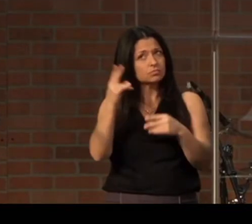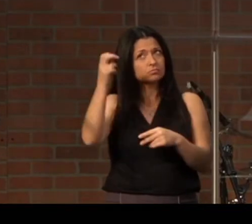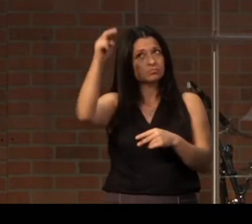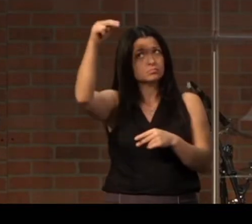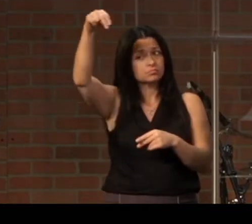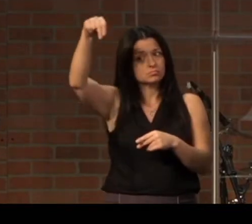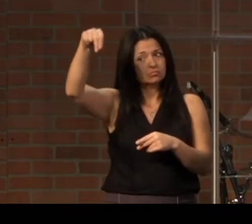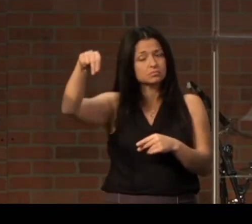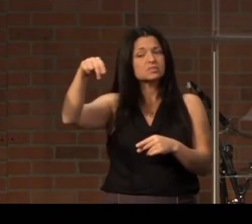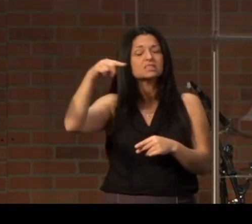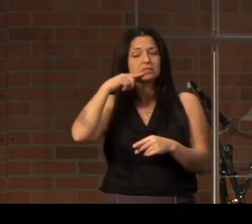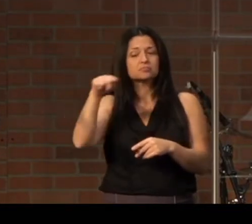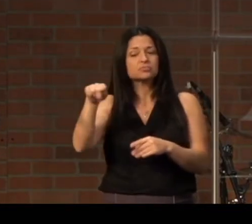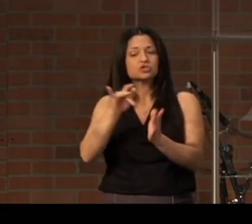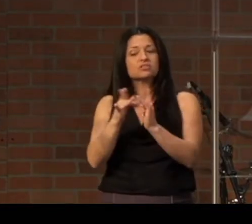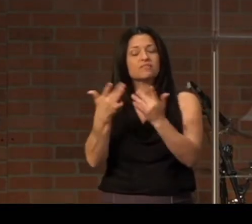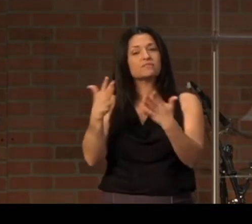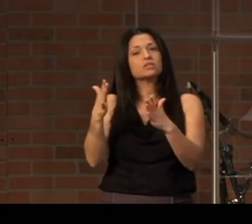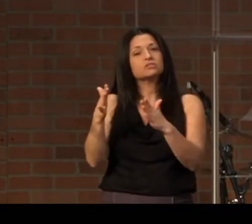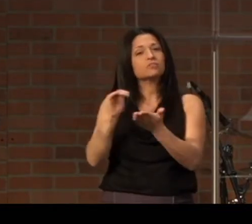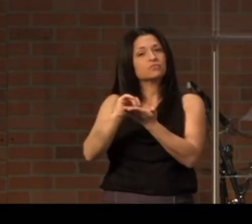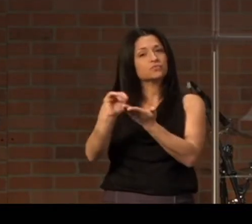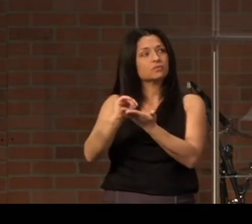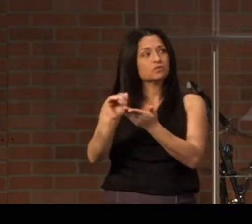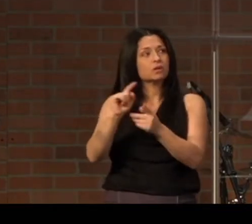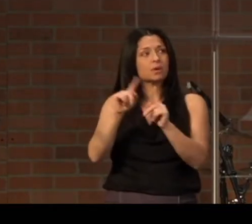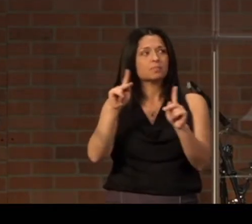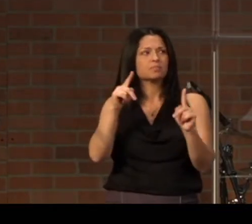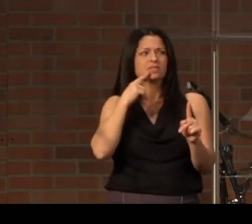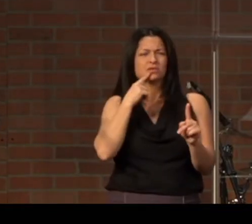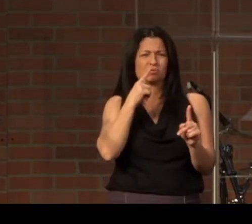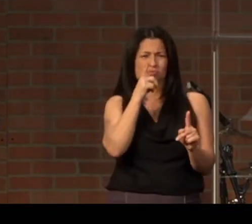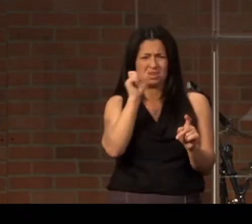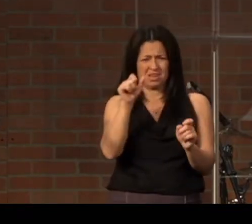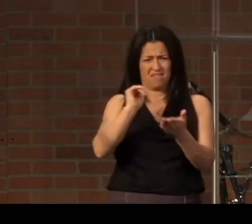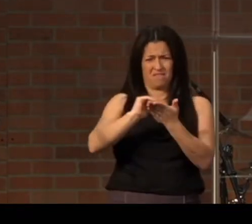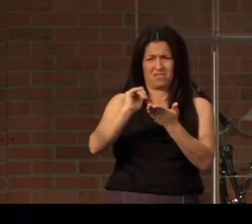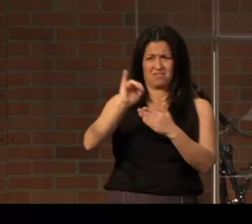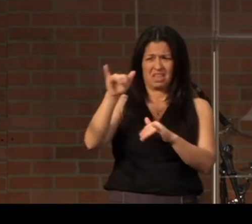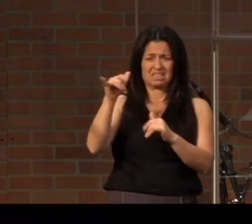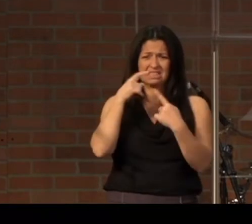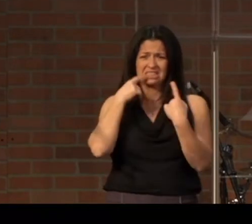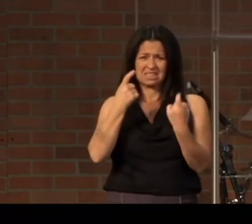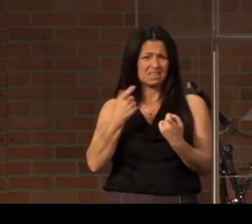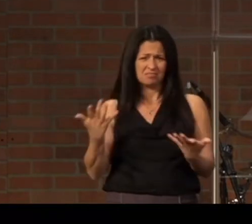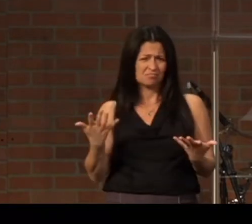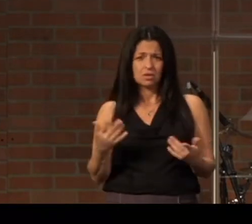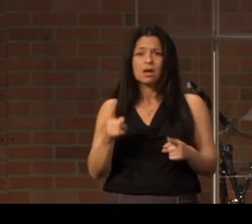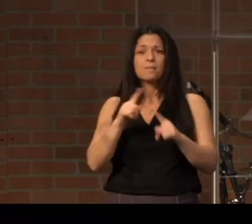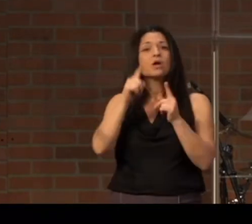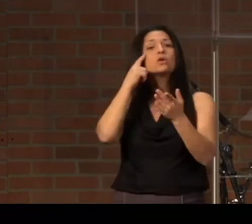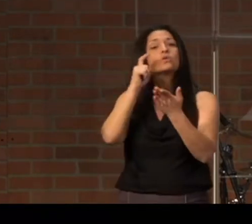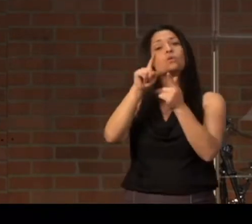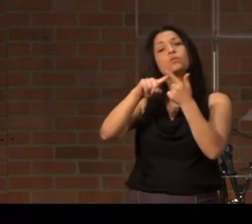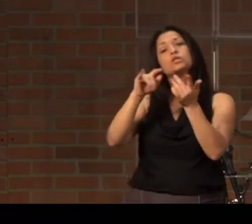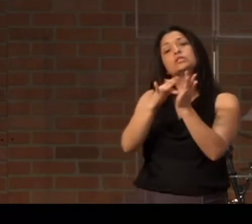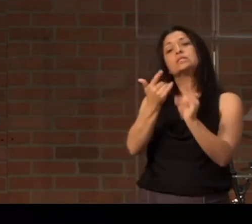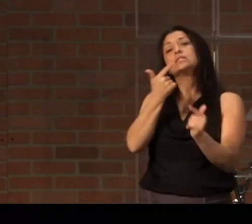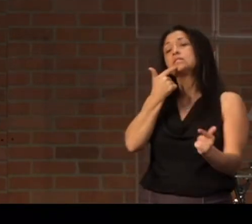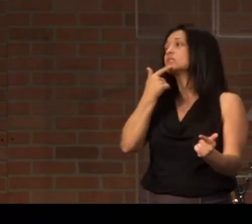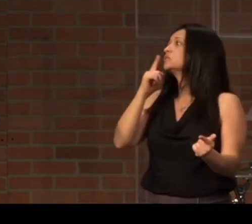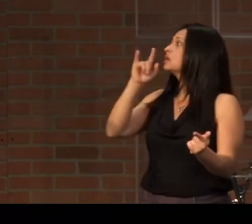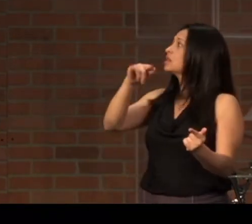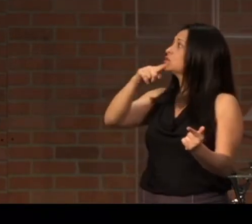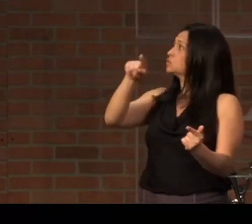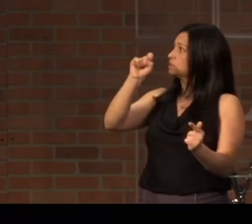you're forgiven. And the people say, who can forgive sins? Now, notice what Jesus says. But so that you may know that the